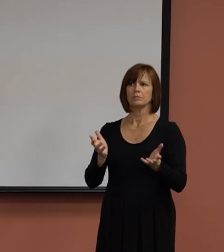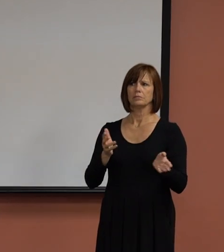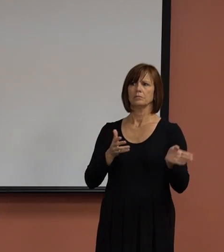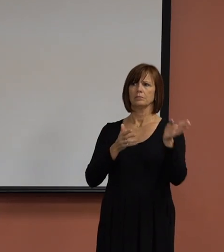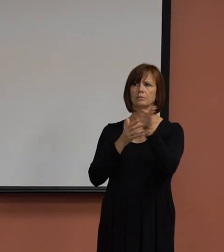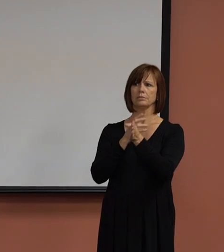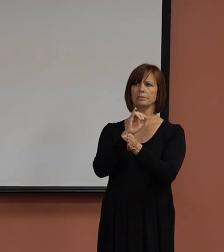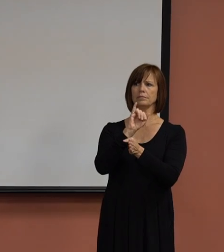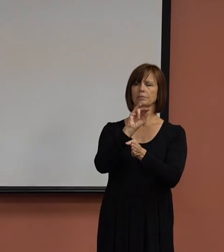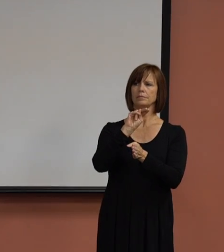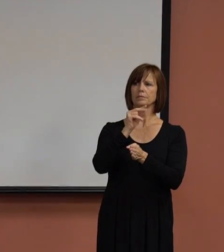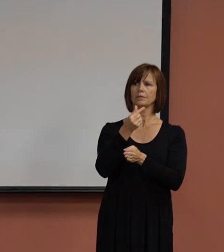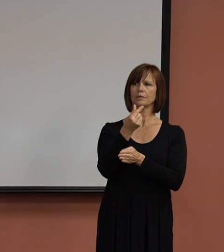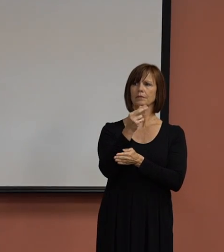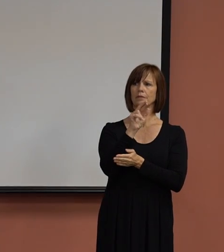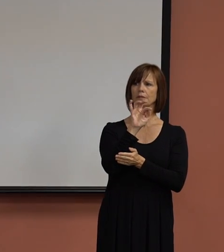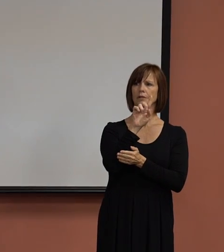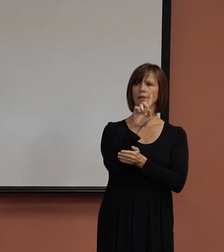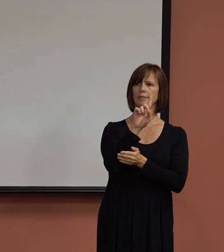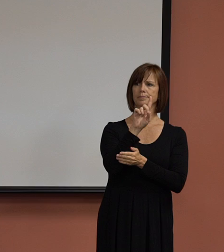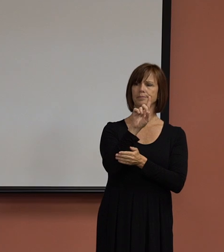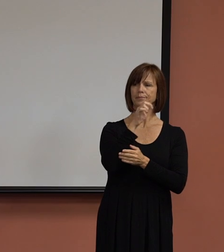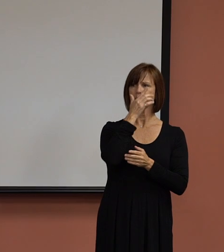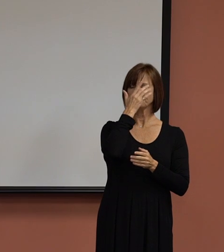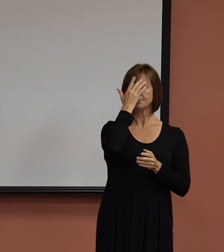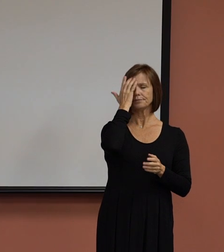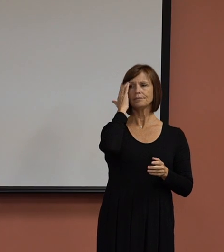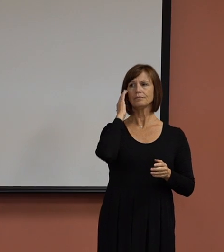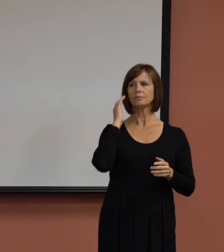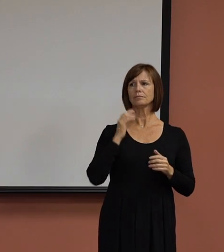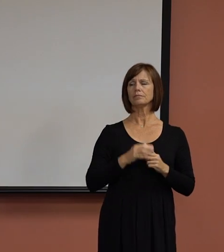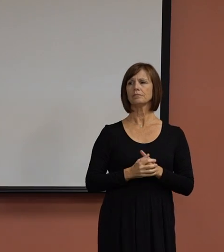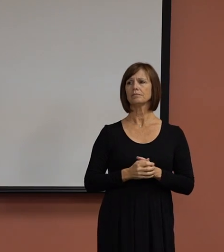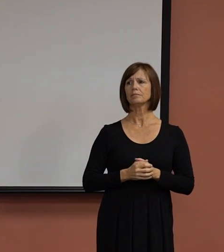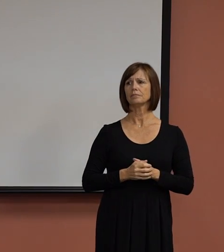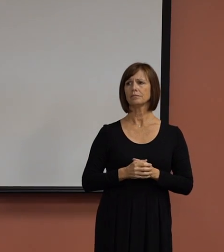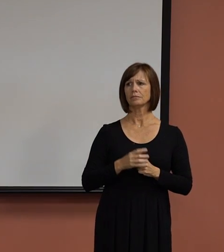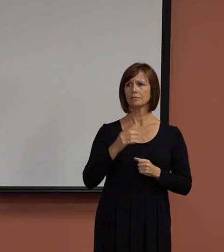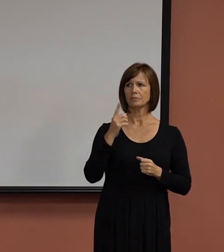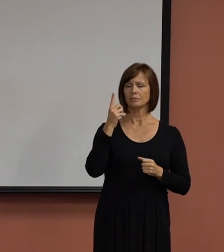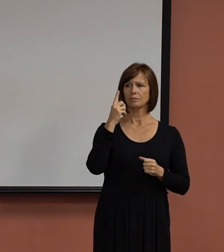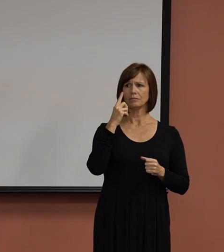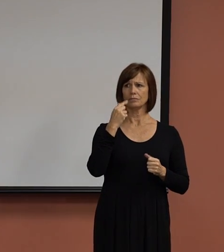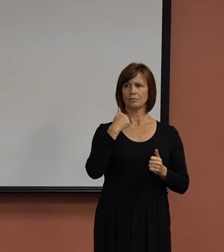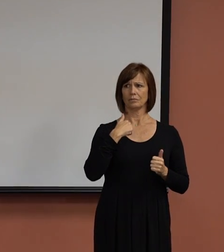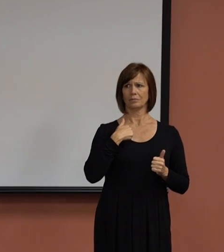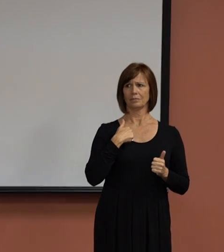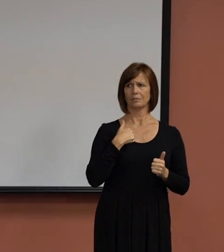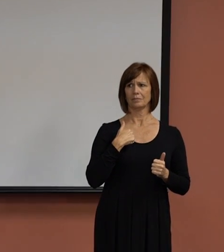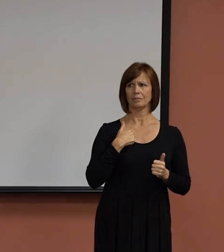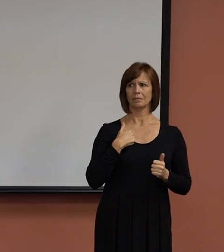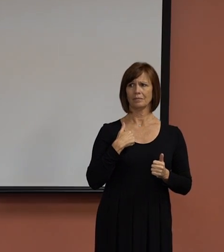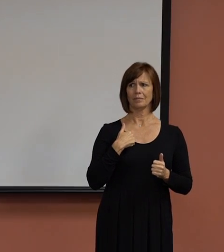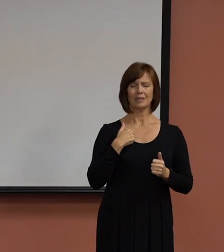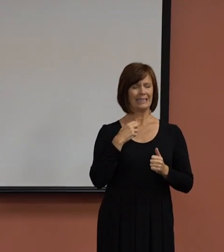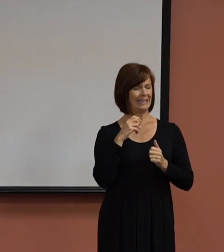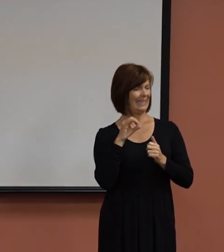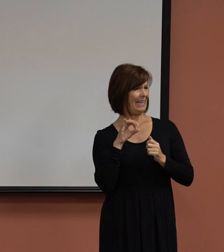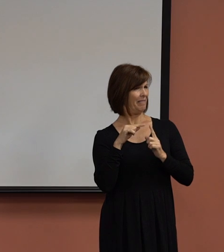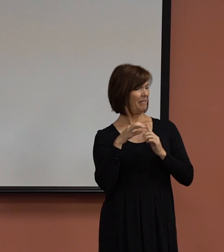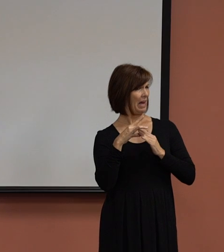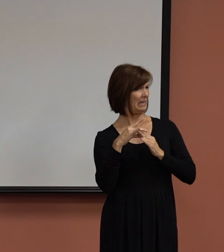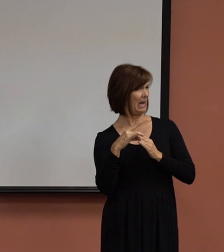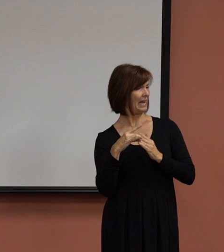is Ingrid. I know for me, having provided sighted guide, I tend to walk kind of